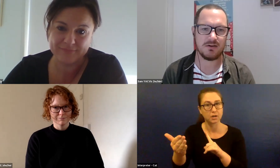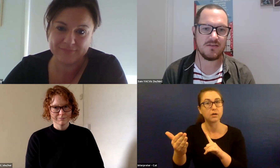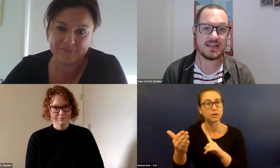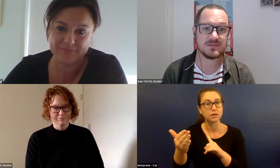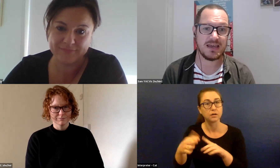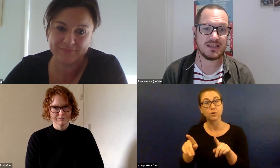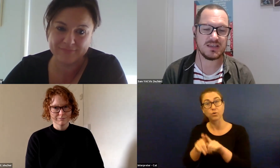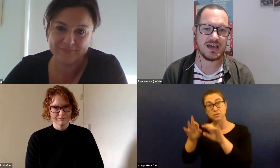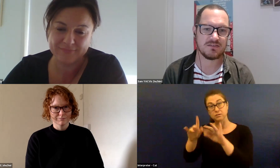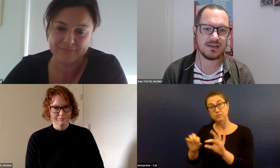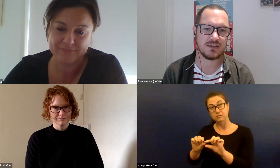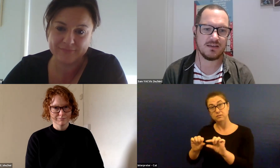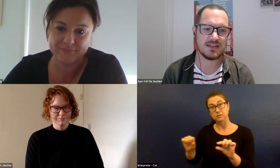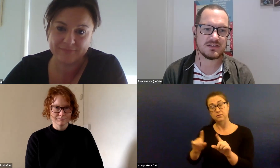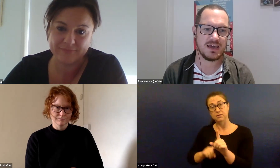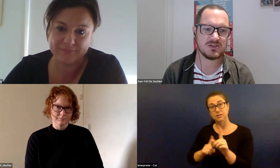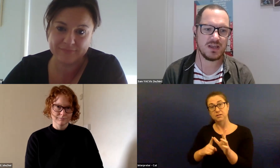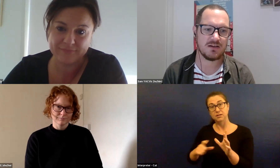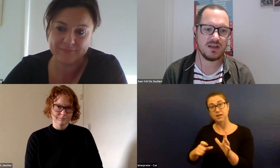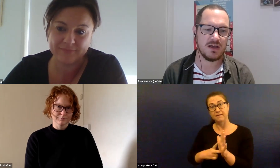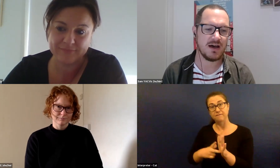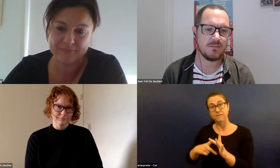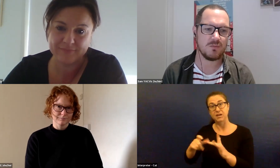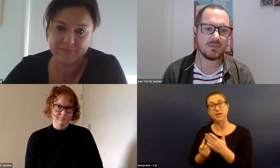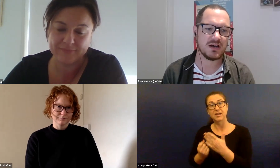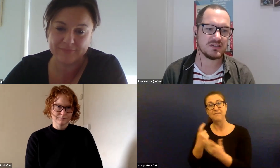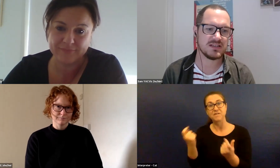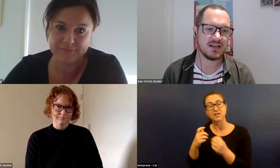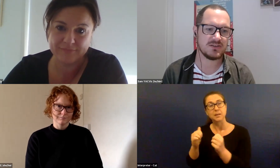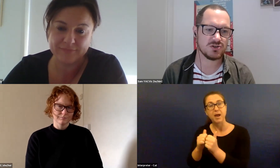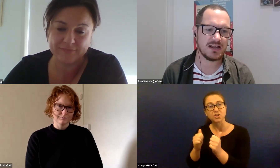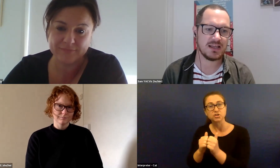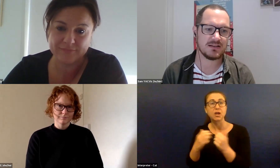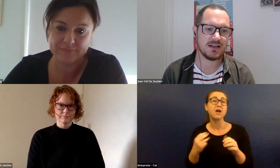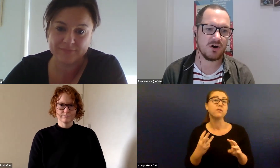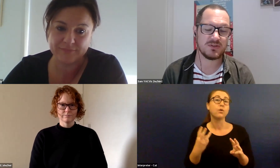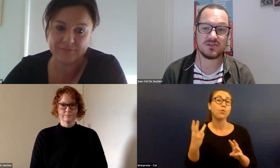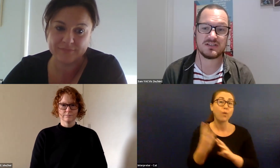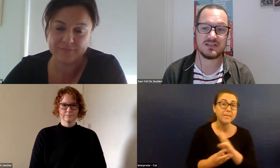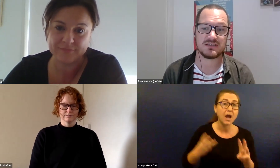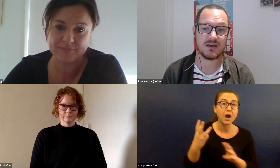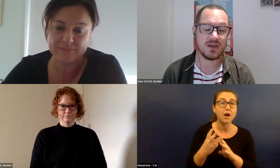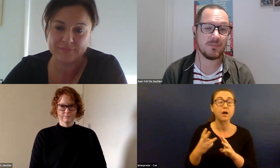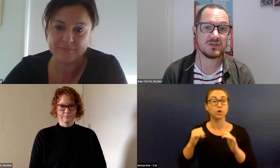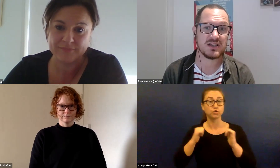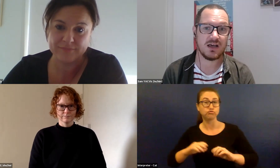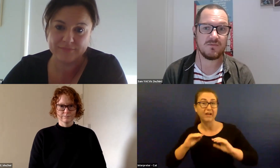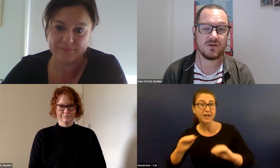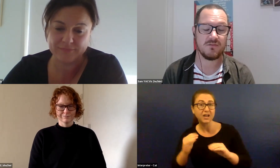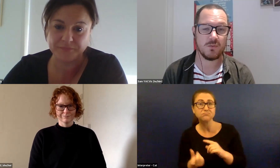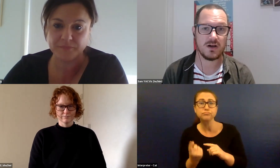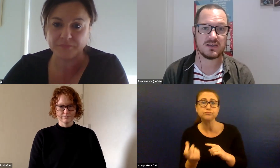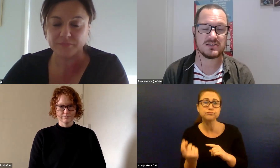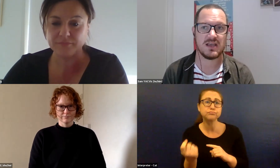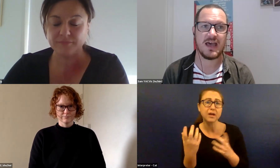to our events page, the YACVIC events page. We have webinars and training and opportunities coming up all the time